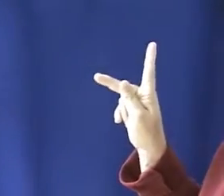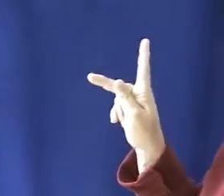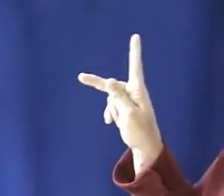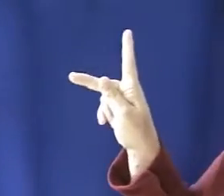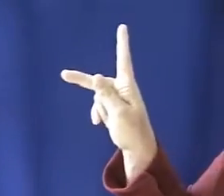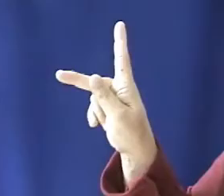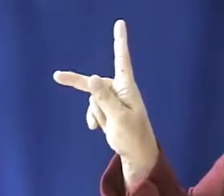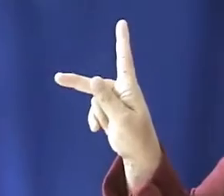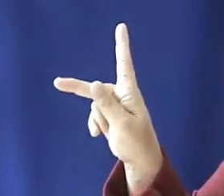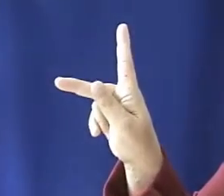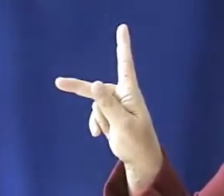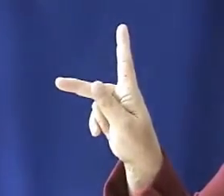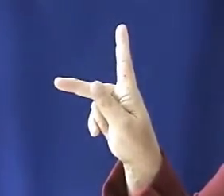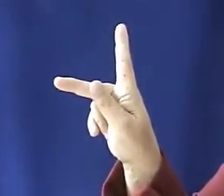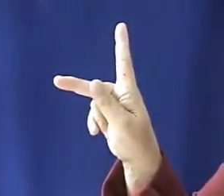side. K.